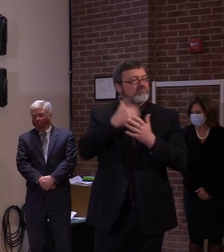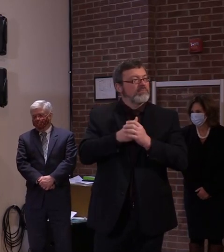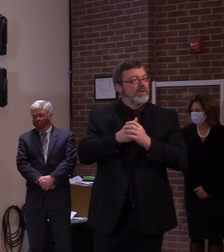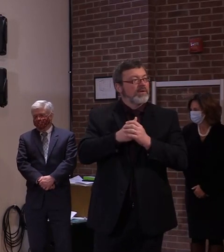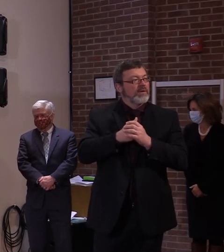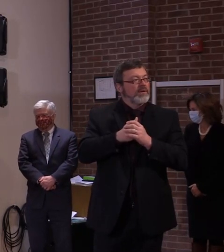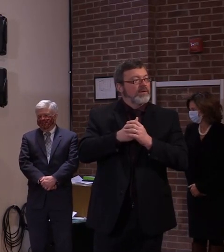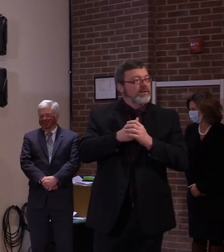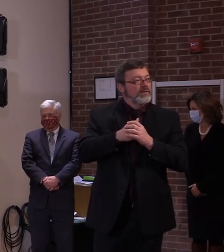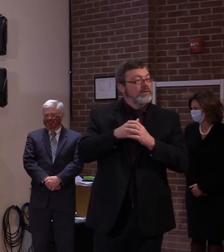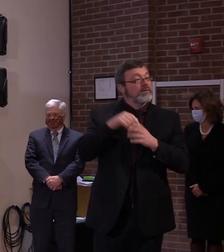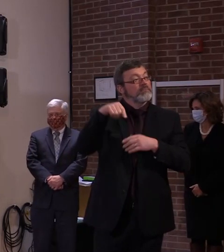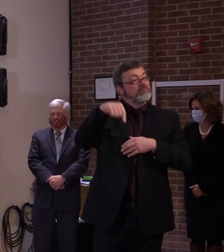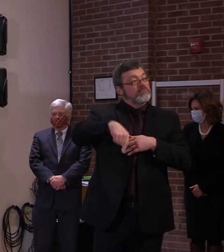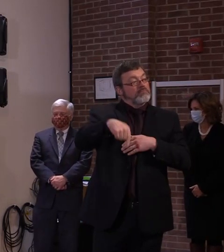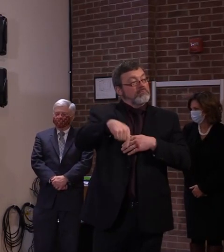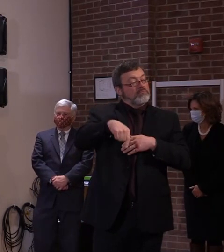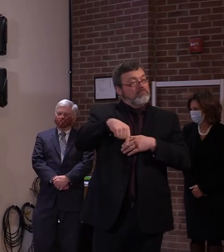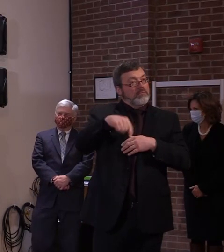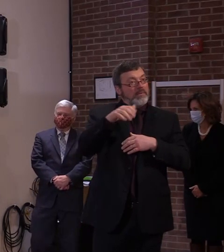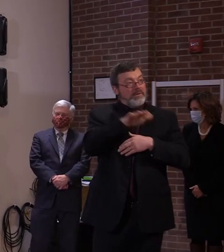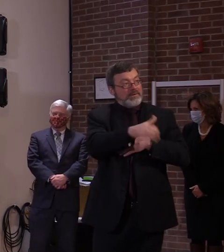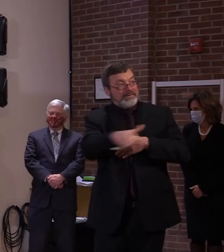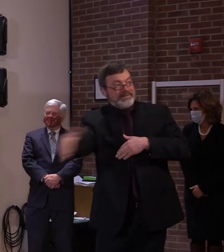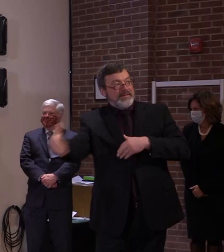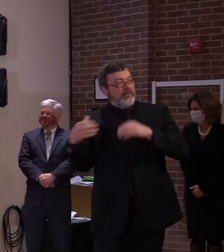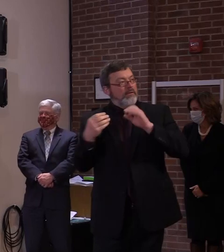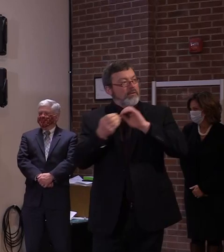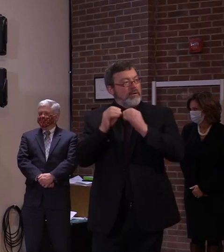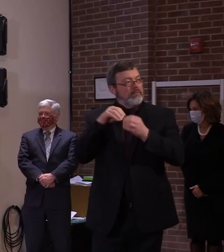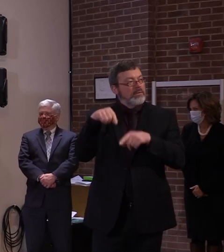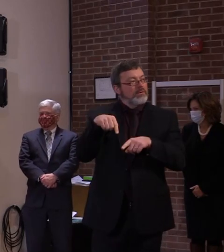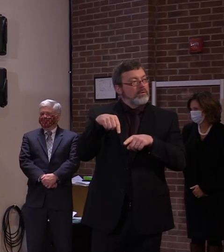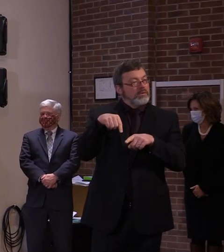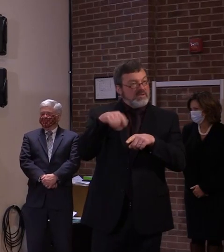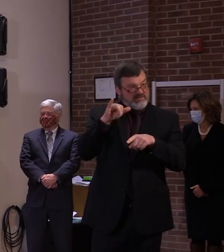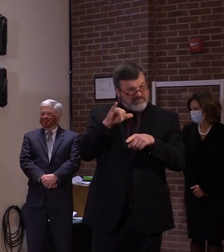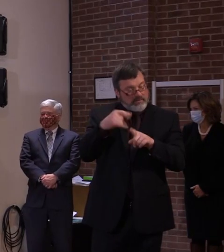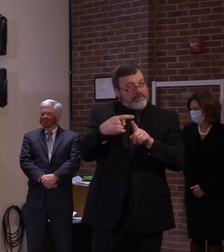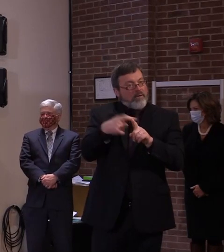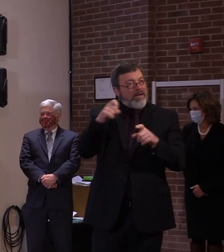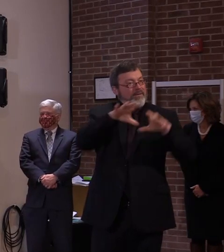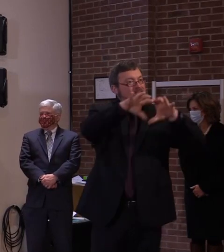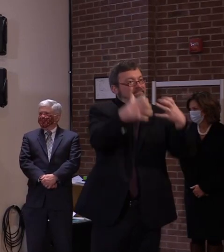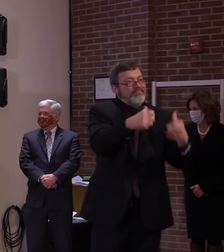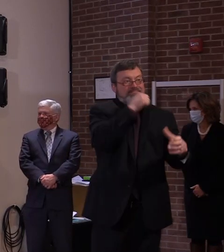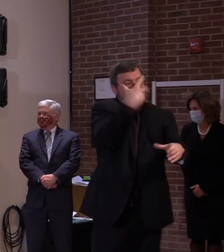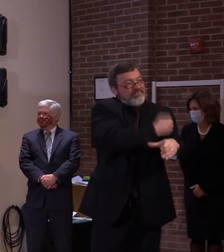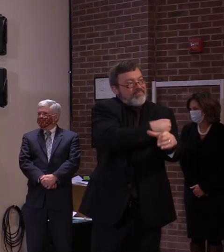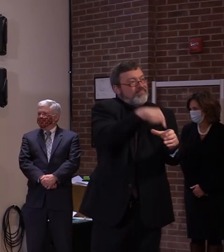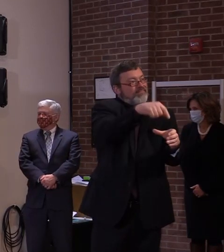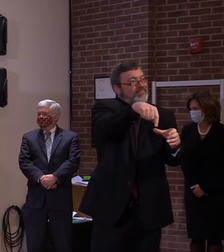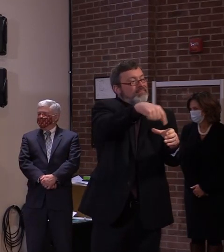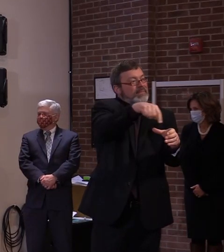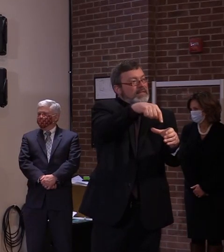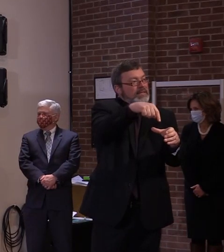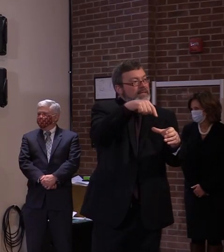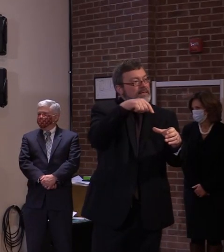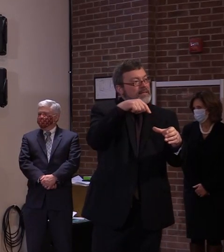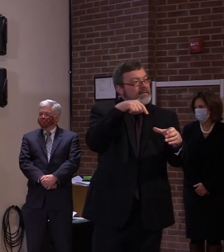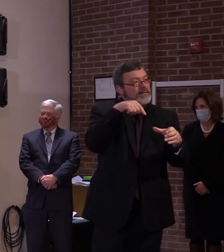many of the unvaccinated dying of COVID actually had COVID symptoms leading to death,